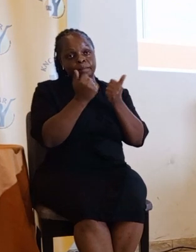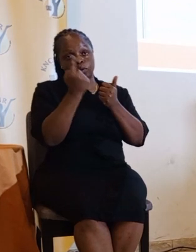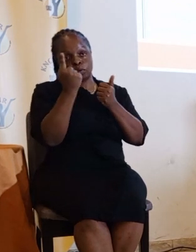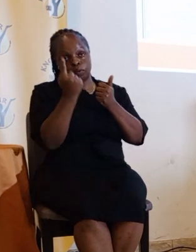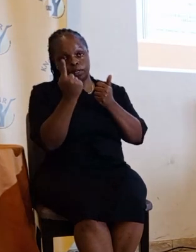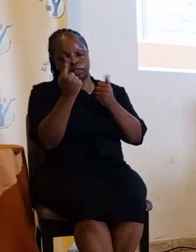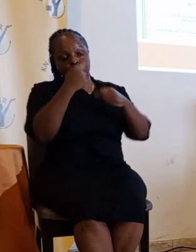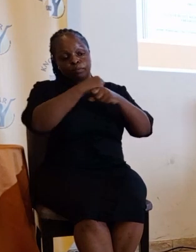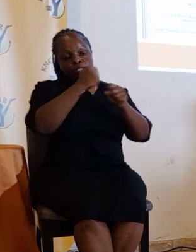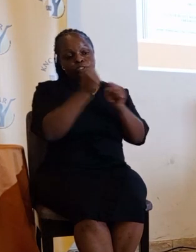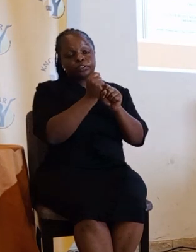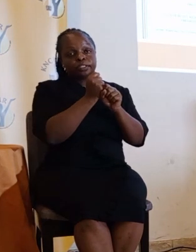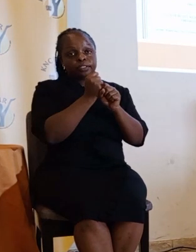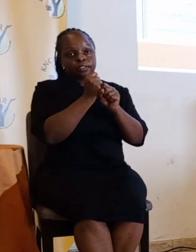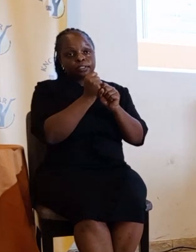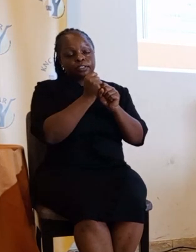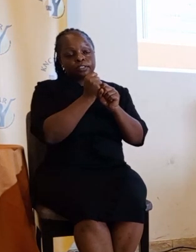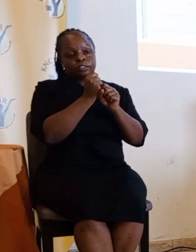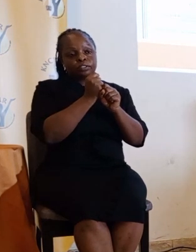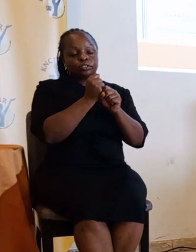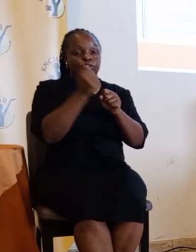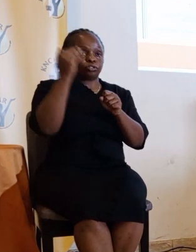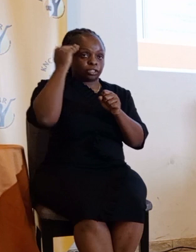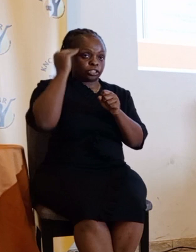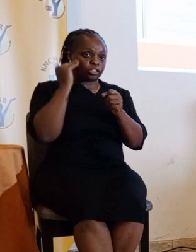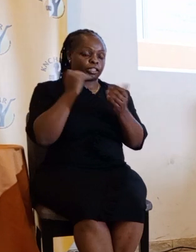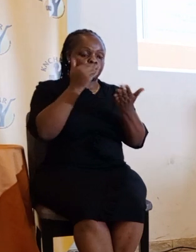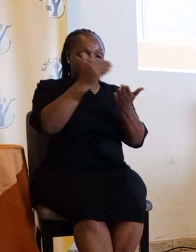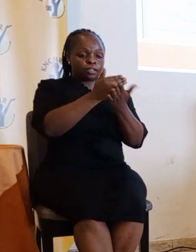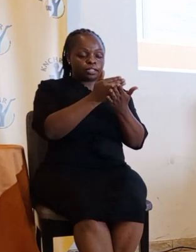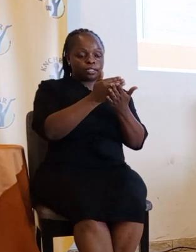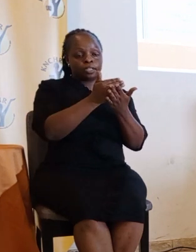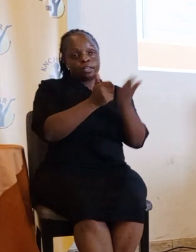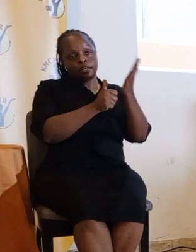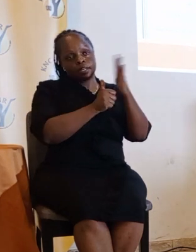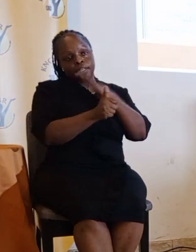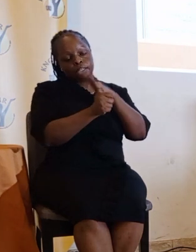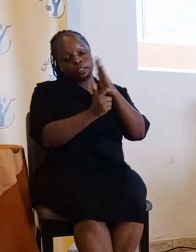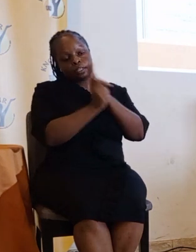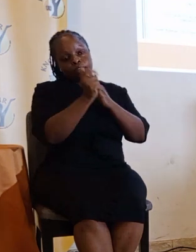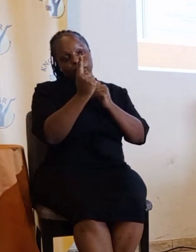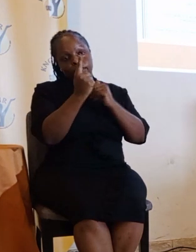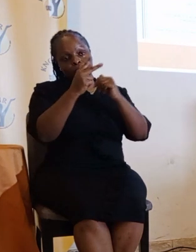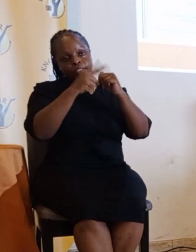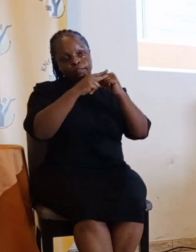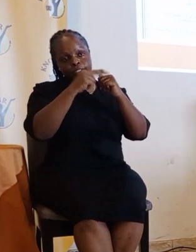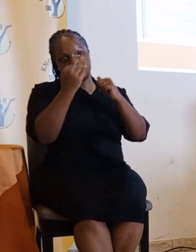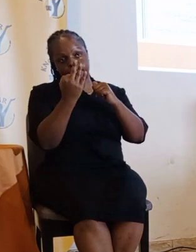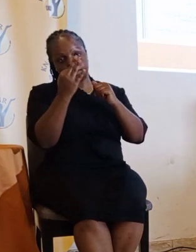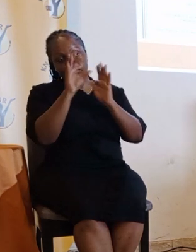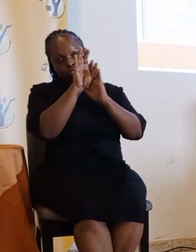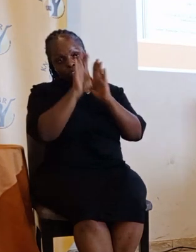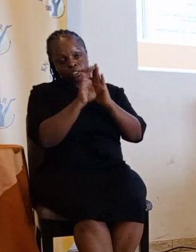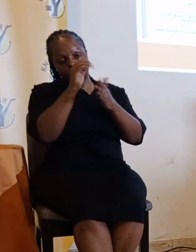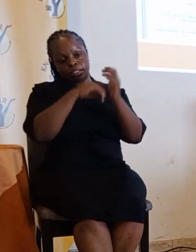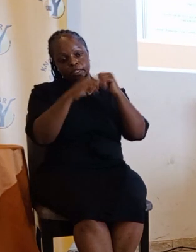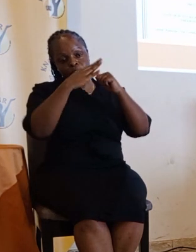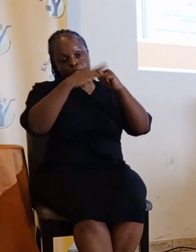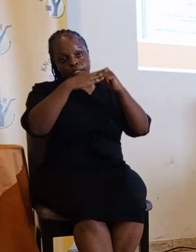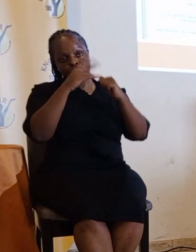is the operationalization of the Judiciary Fund, established under Article 173 of the Constitution in